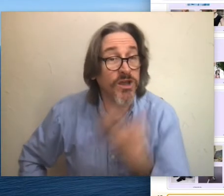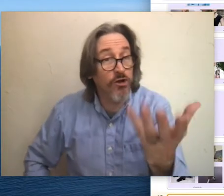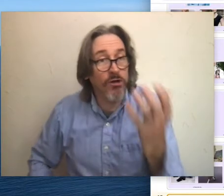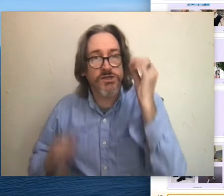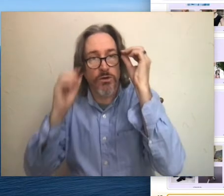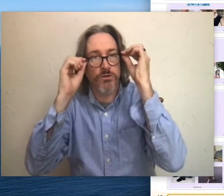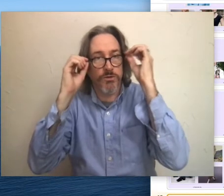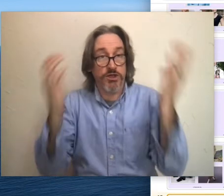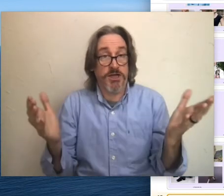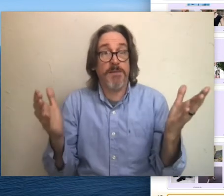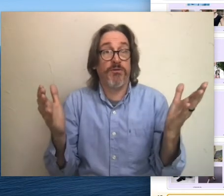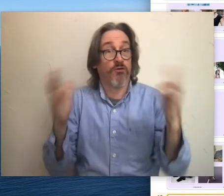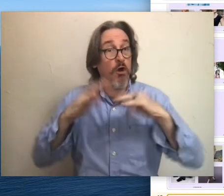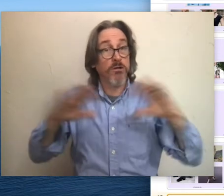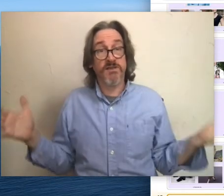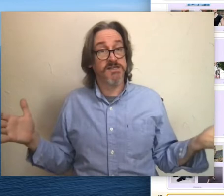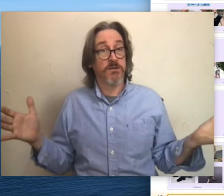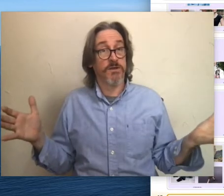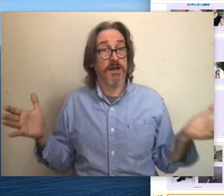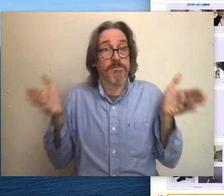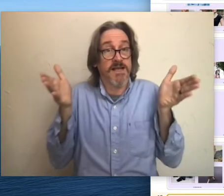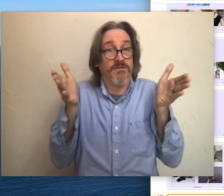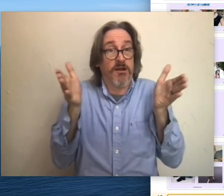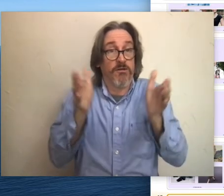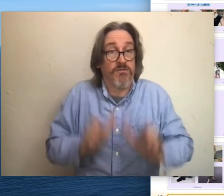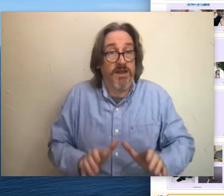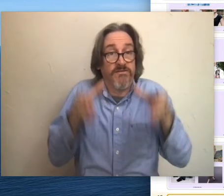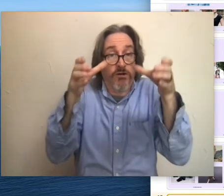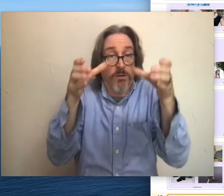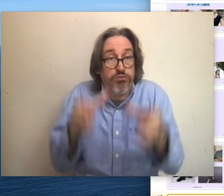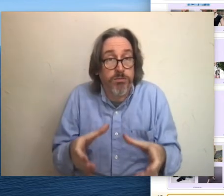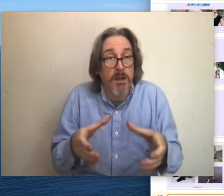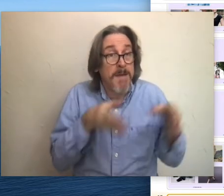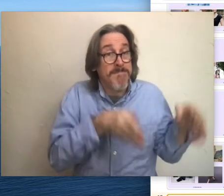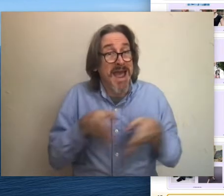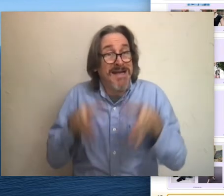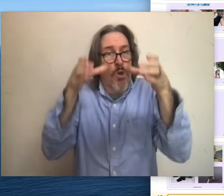We can also do the shape for all of these clothing items. If they are thin,